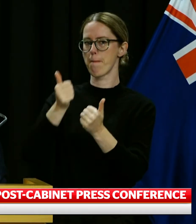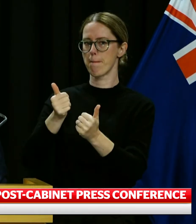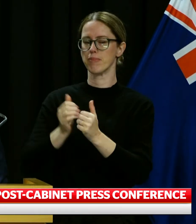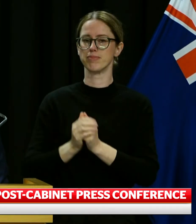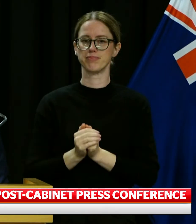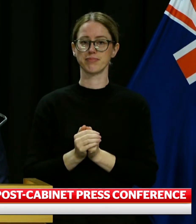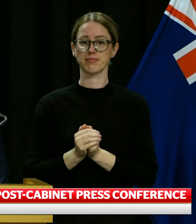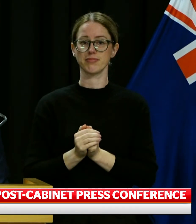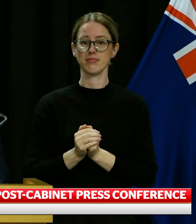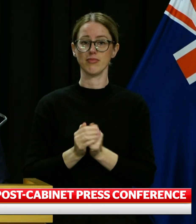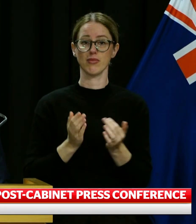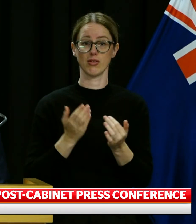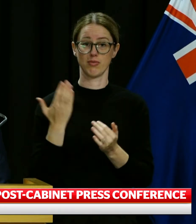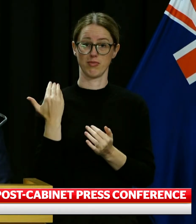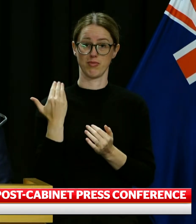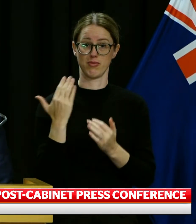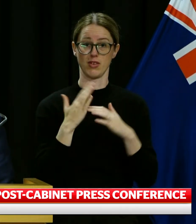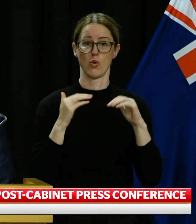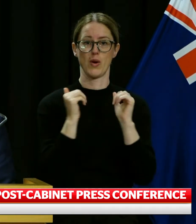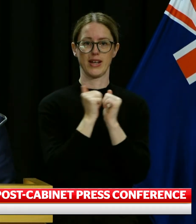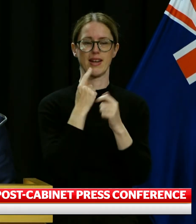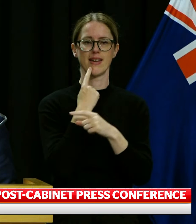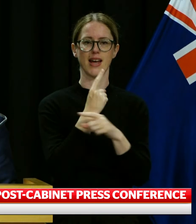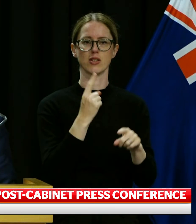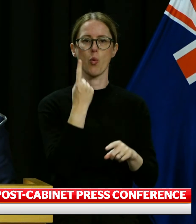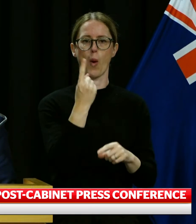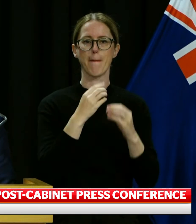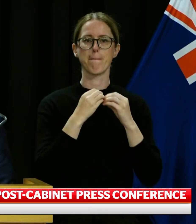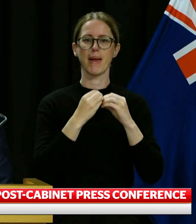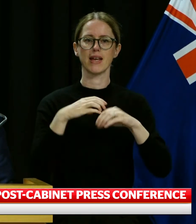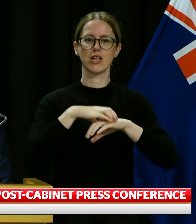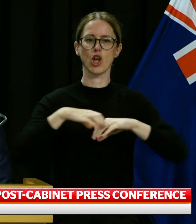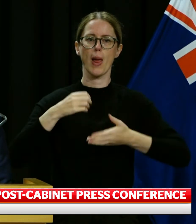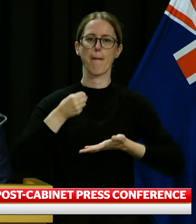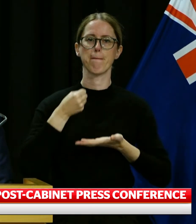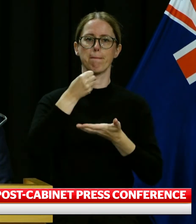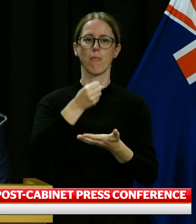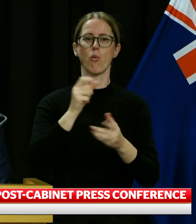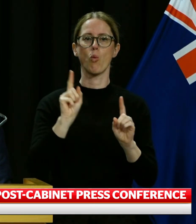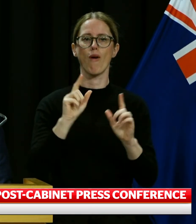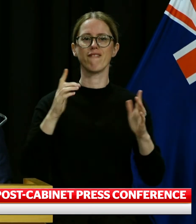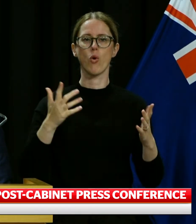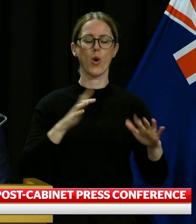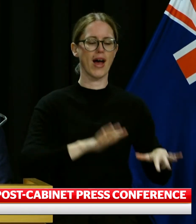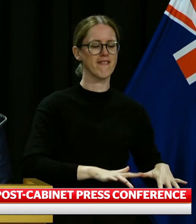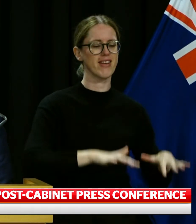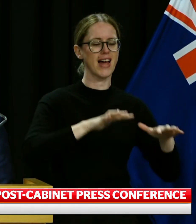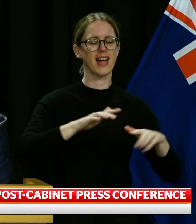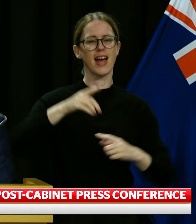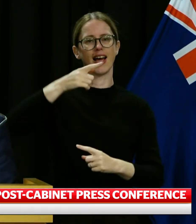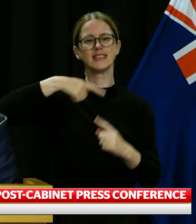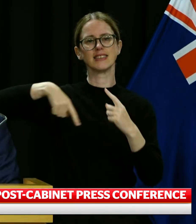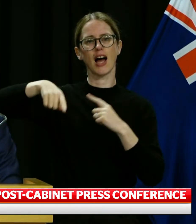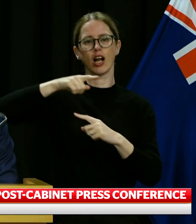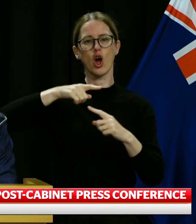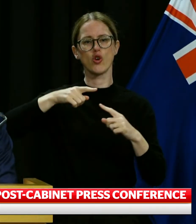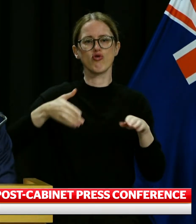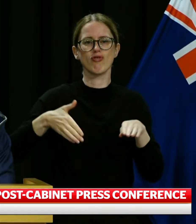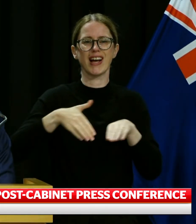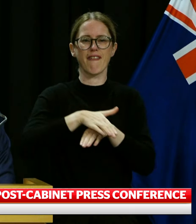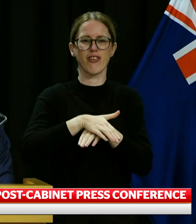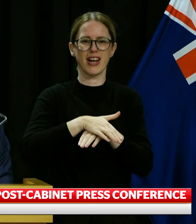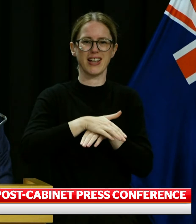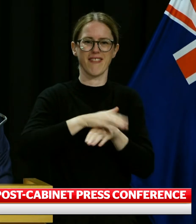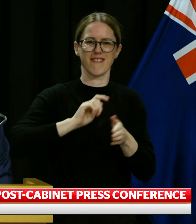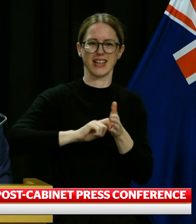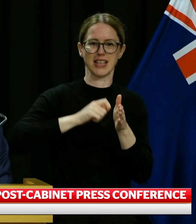Over the weekend, we also announced a $1 billion flood and cyclone recovery package, more than doubling the support the government has already